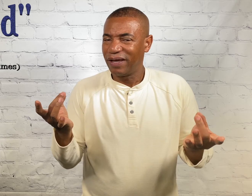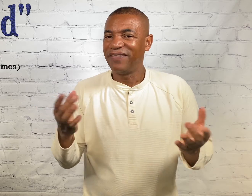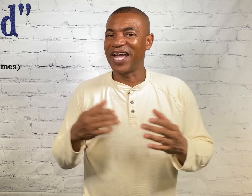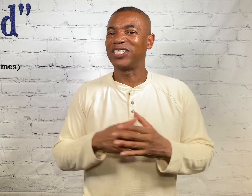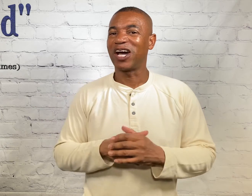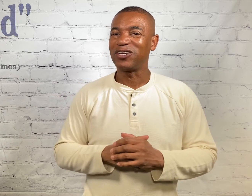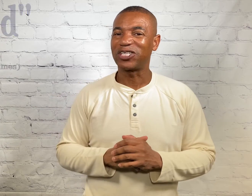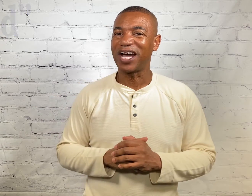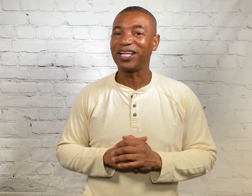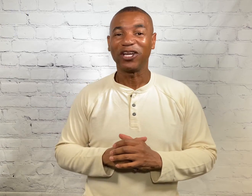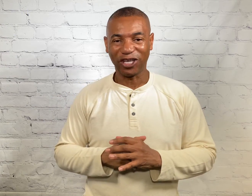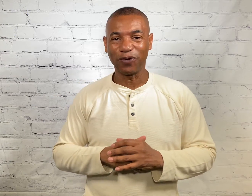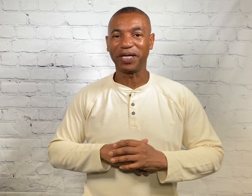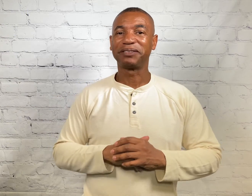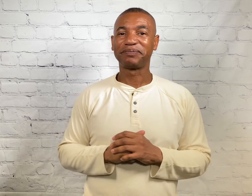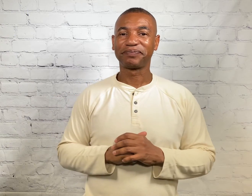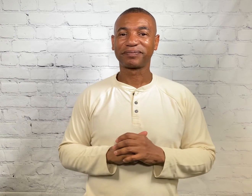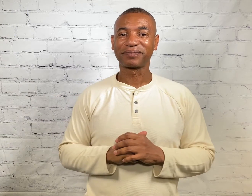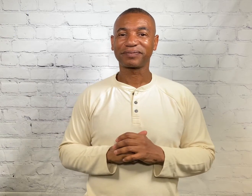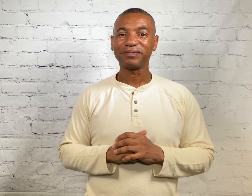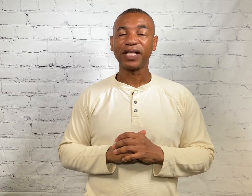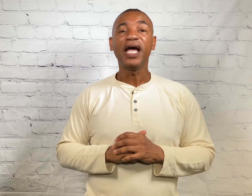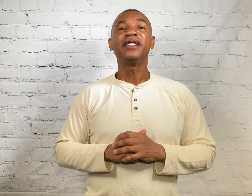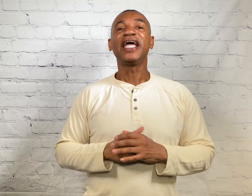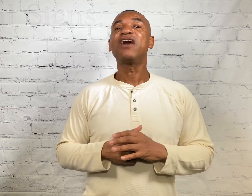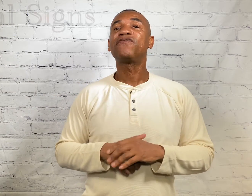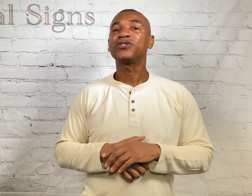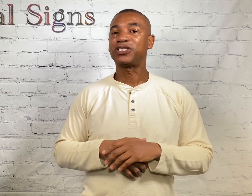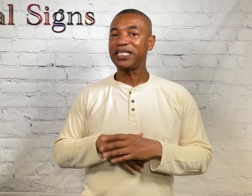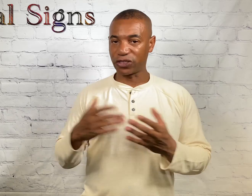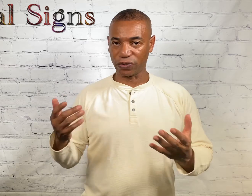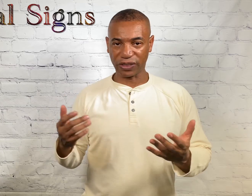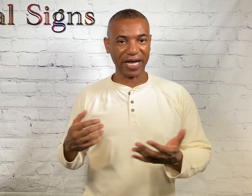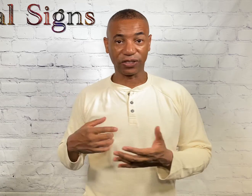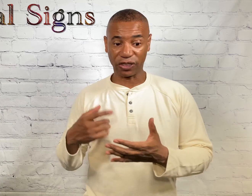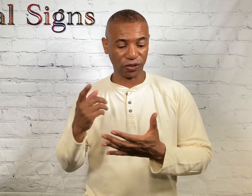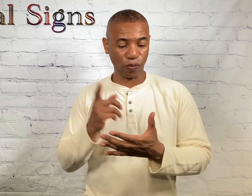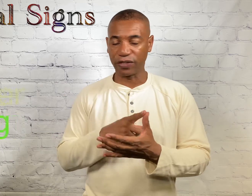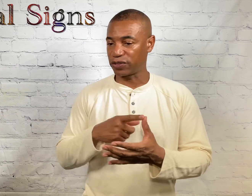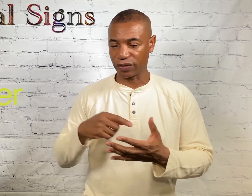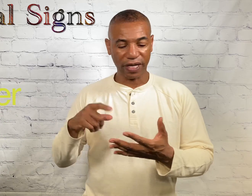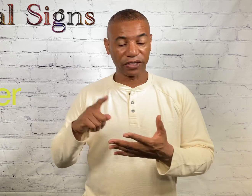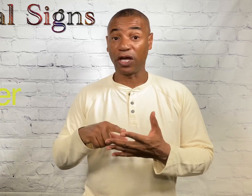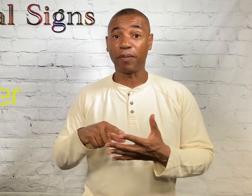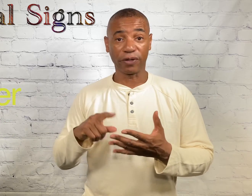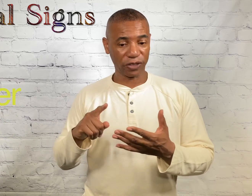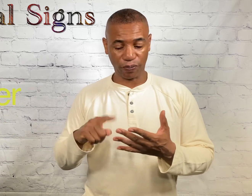That is how you sign humid. Now for seasonal signs such as winter, summer, spring,